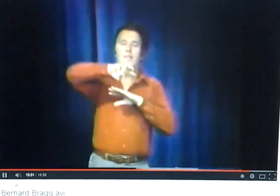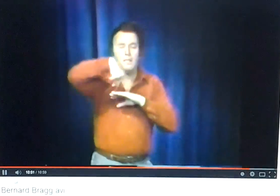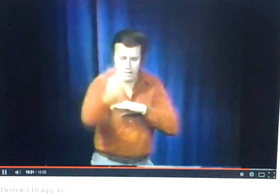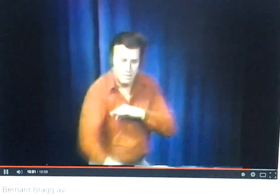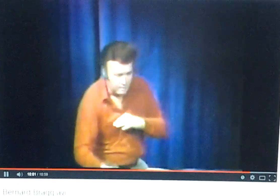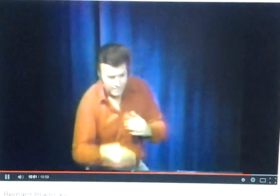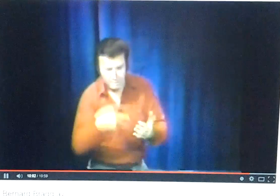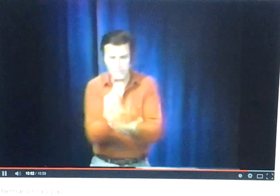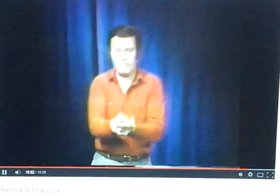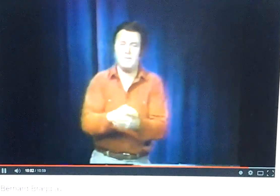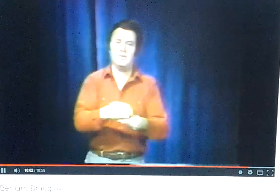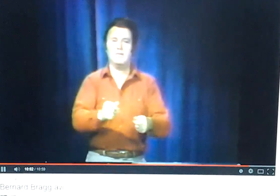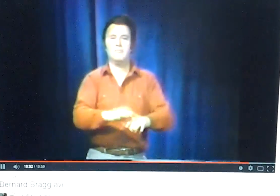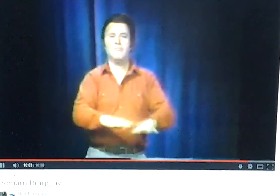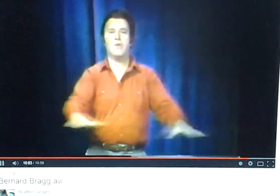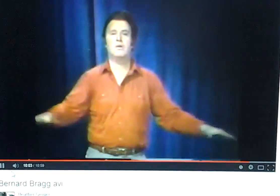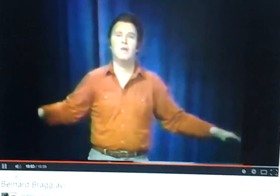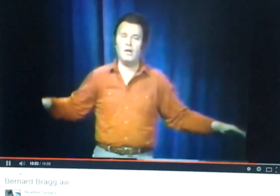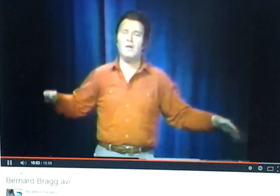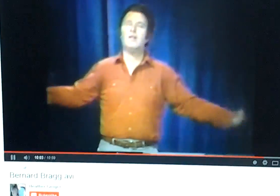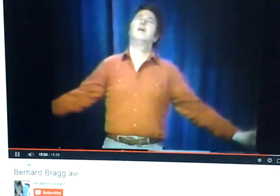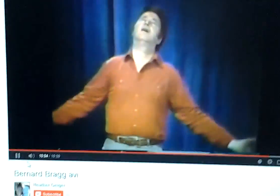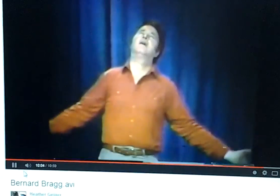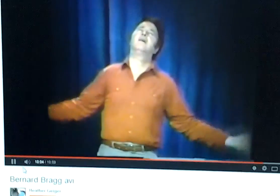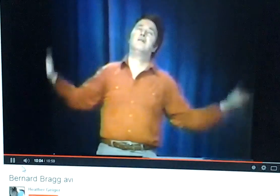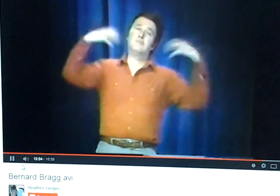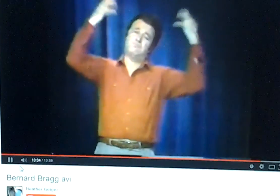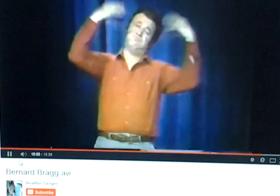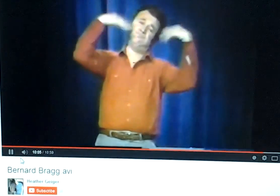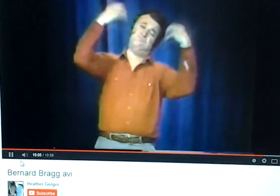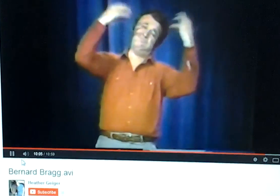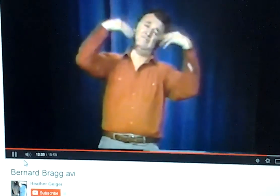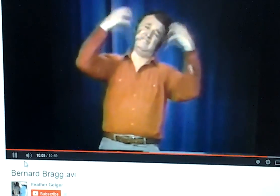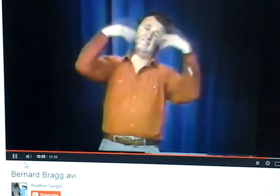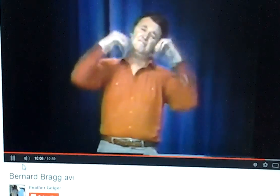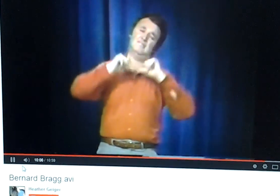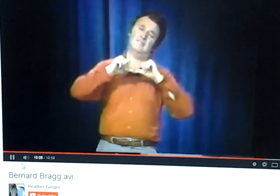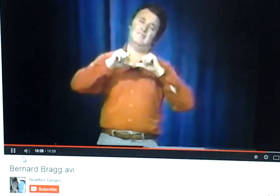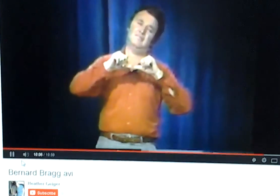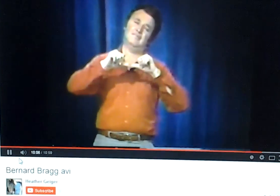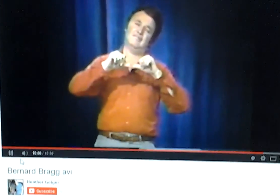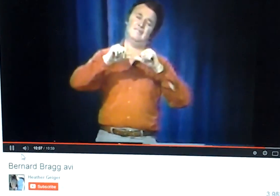Then it started raining and I fell down on the pile, trying to fan